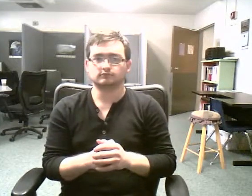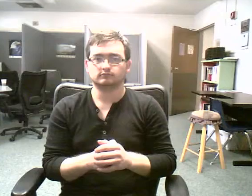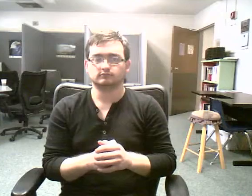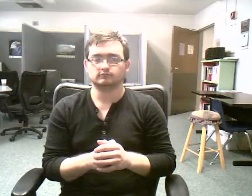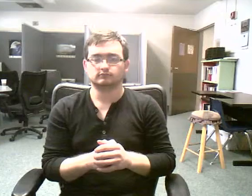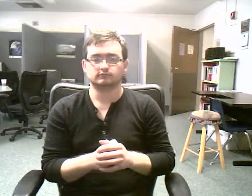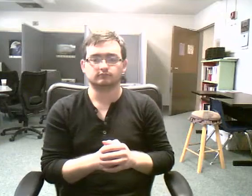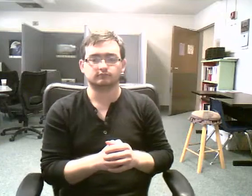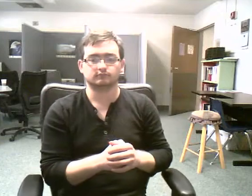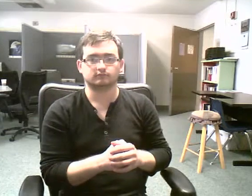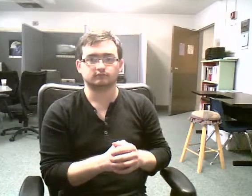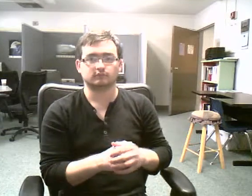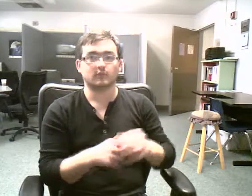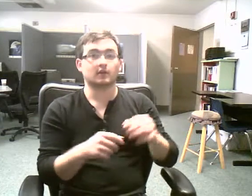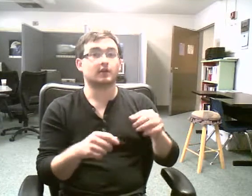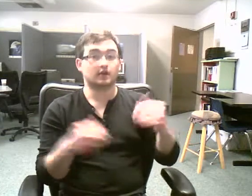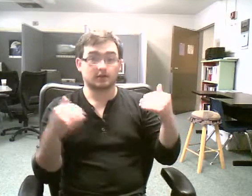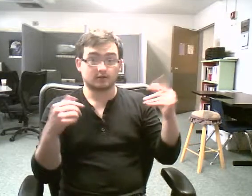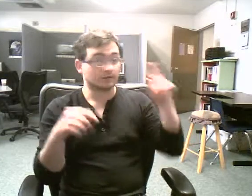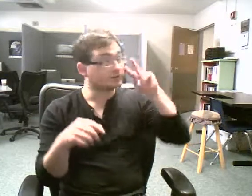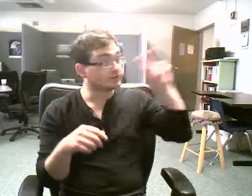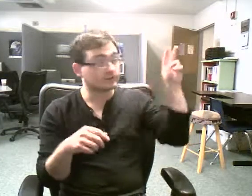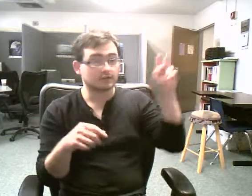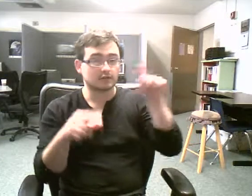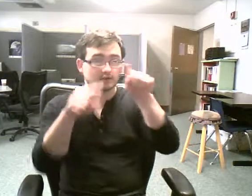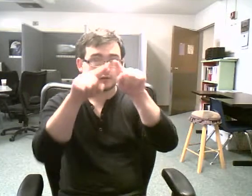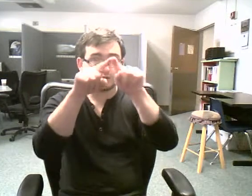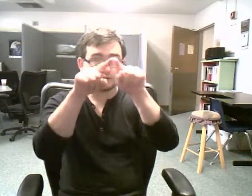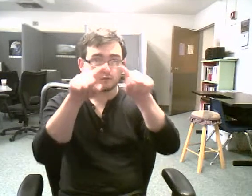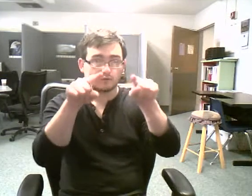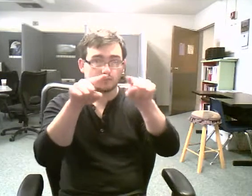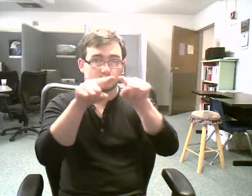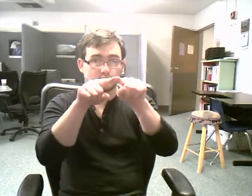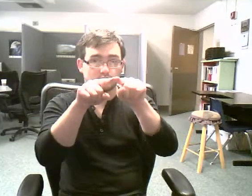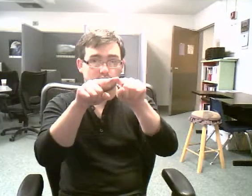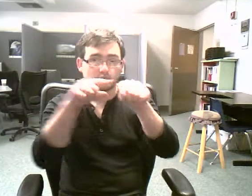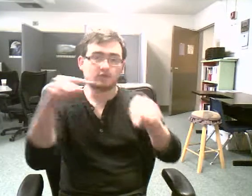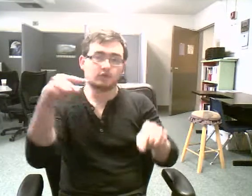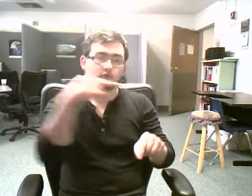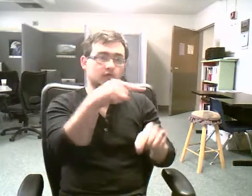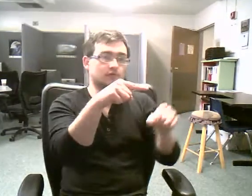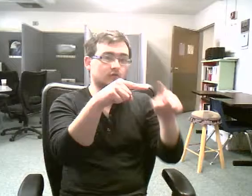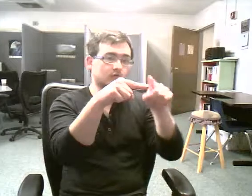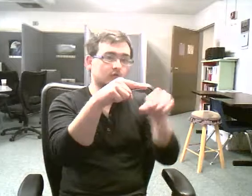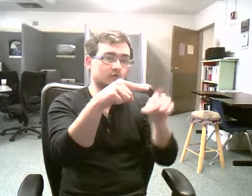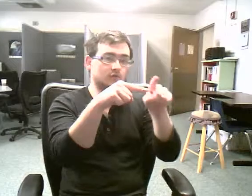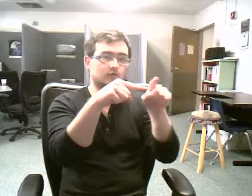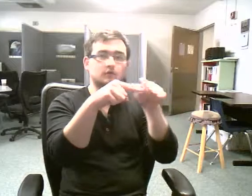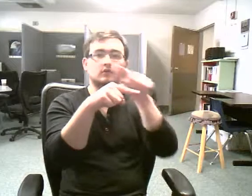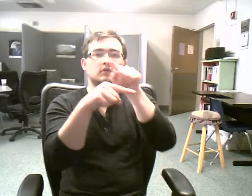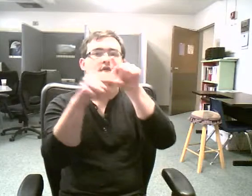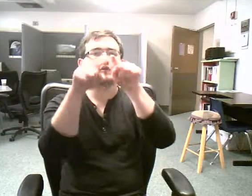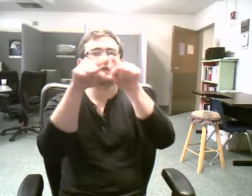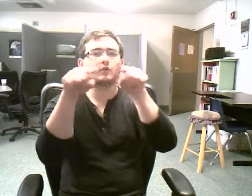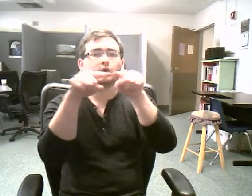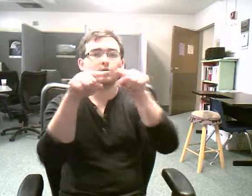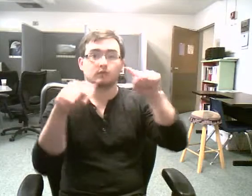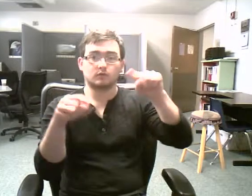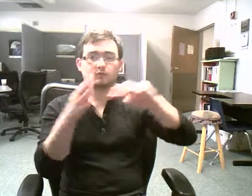The triangle over the arrow means heating. So consider that something like a flame. So when we heat it, we get